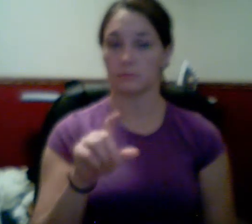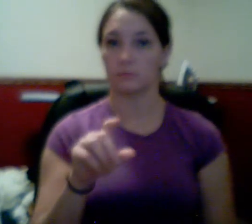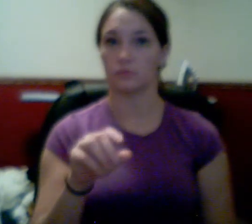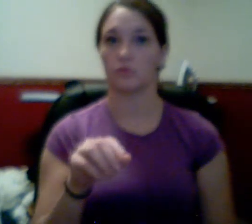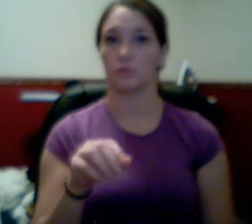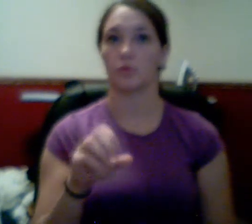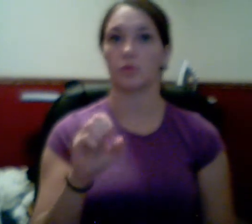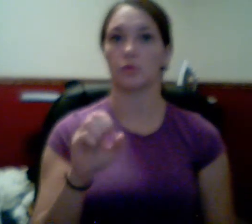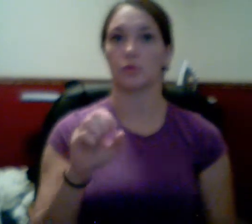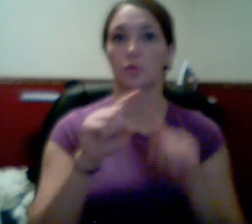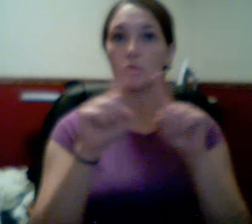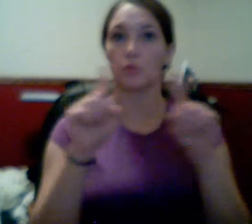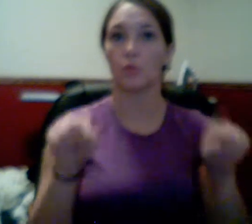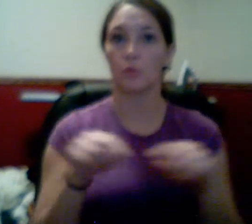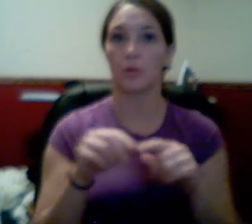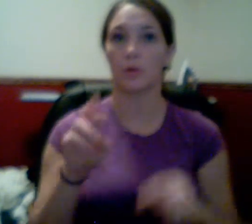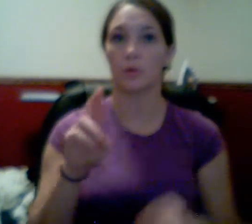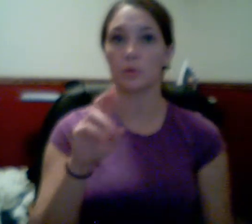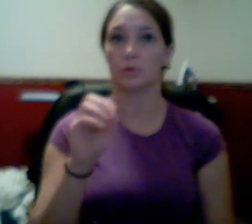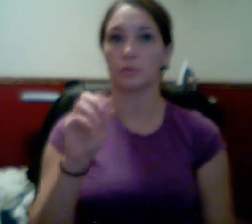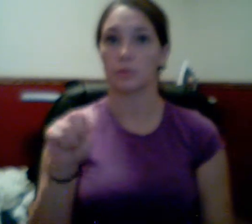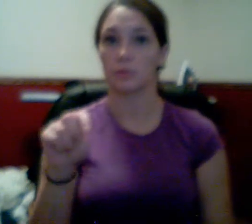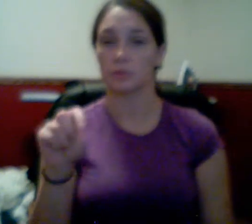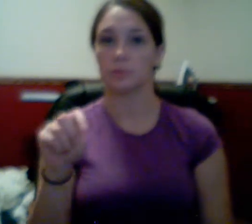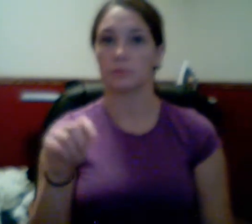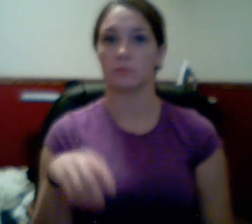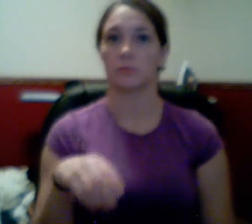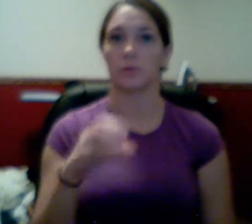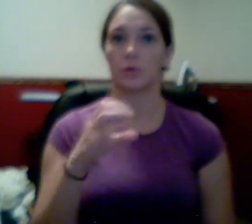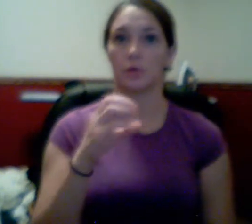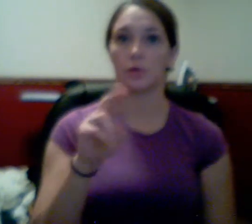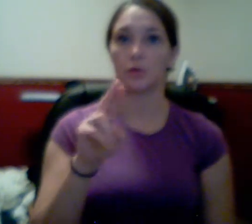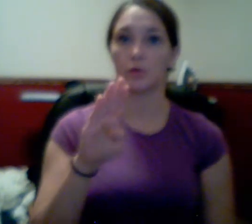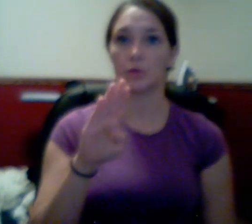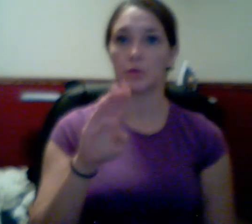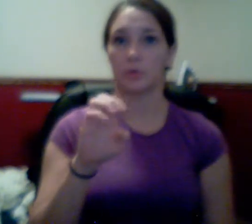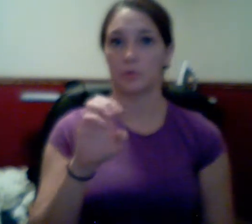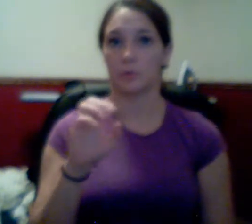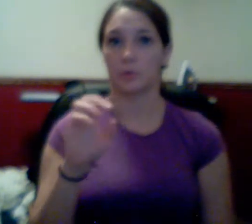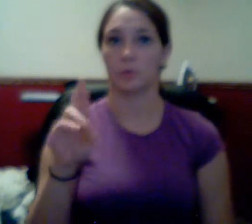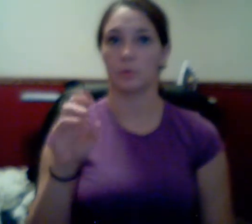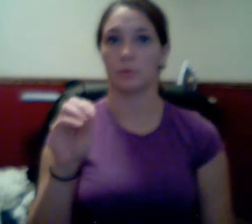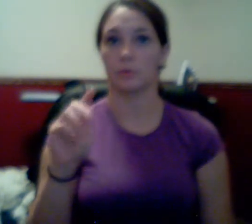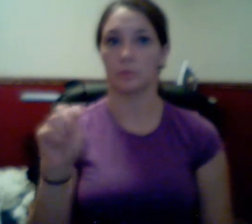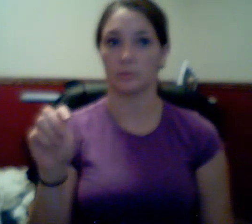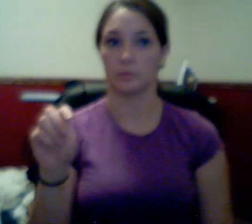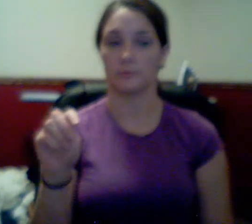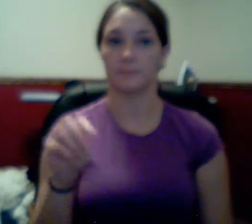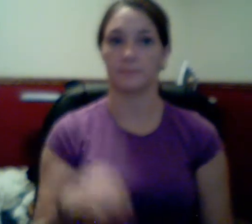roots, most of those are irrational numbers. An example of that is the square root of 2.